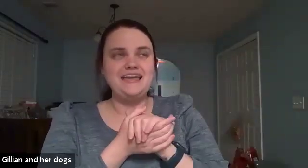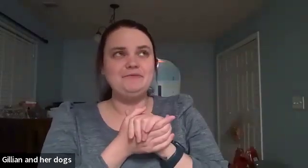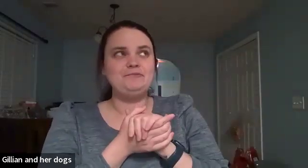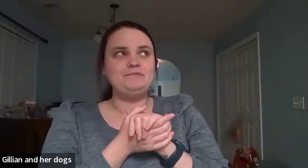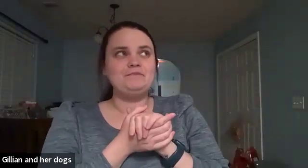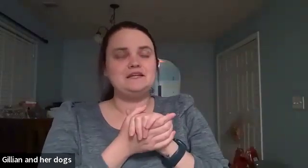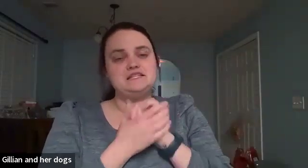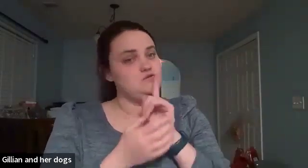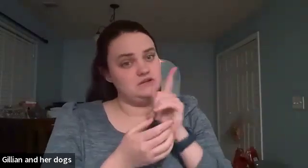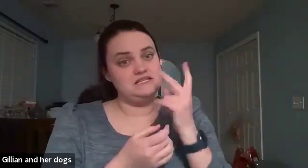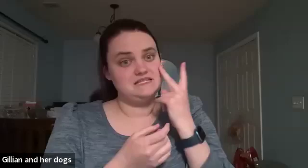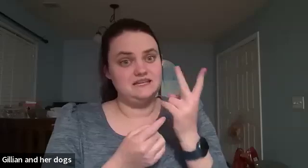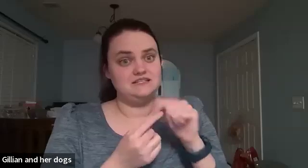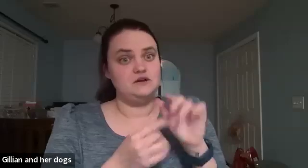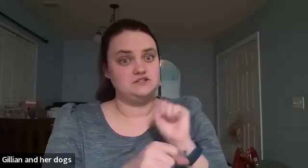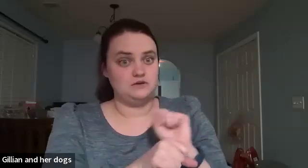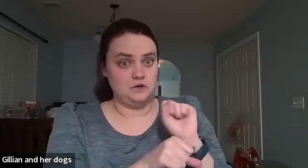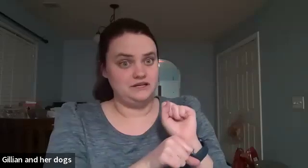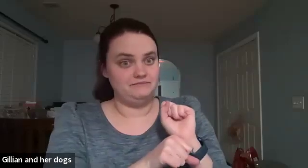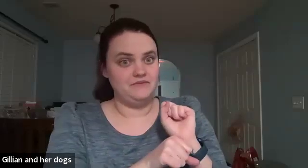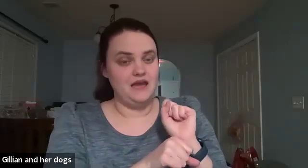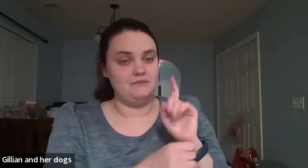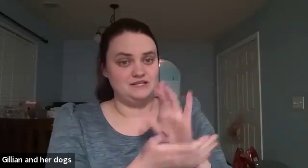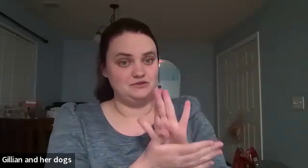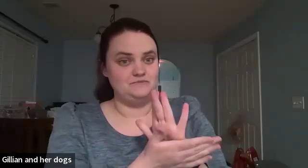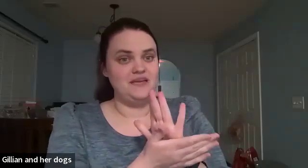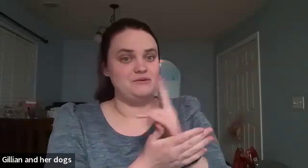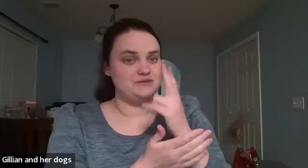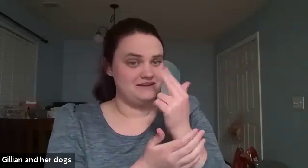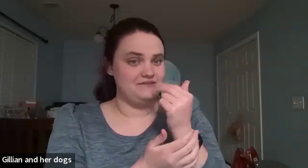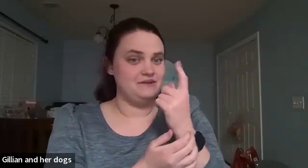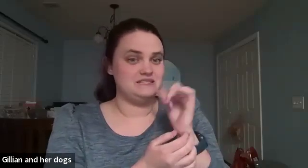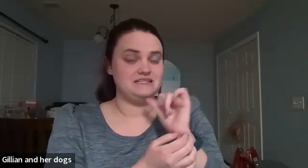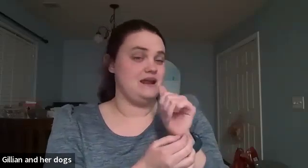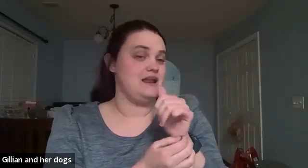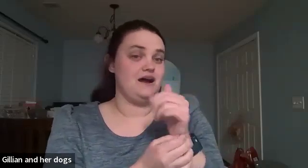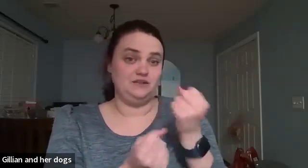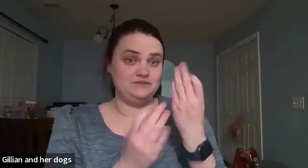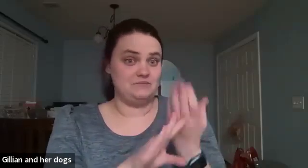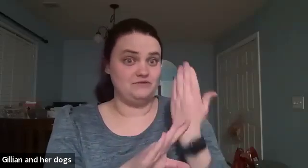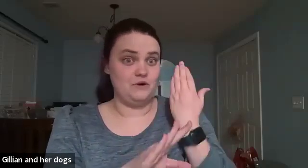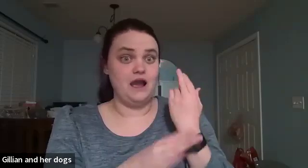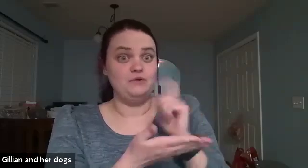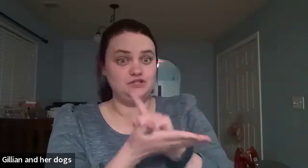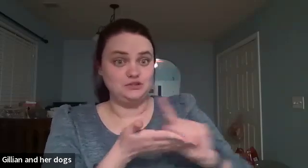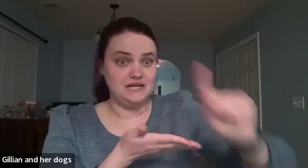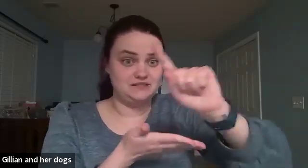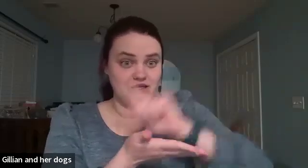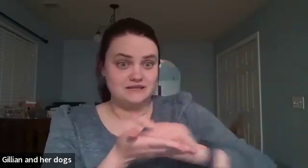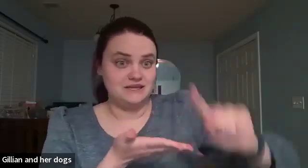I didn't really see until I started working at my school. And what was kind of funny was I had not used that before. I would do next week,